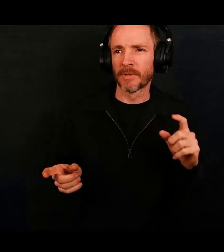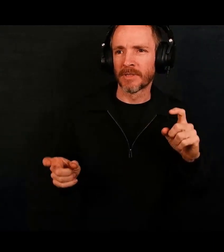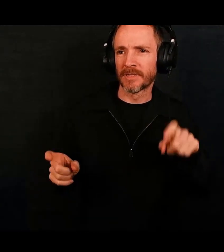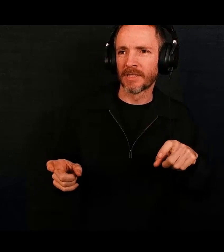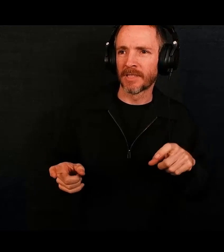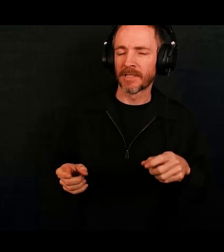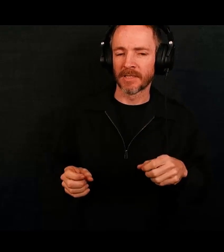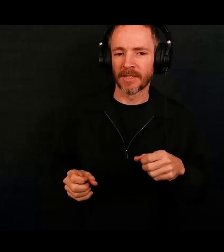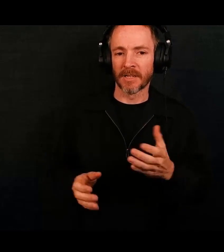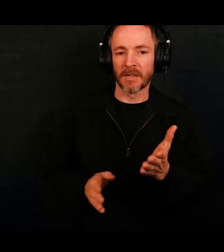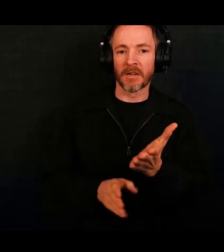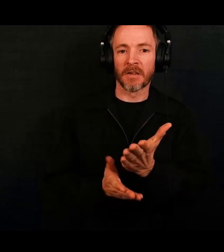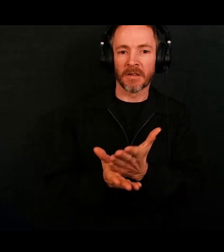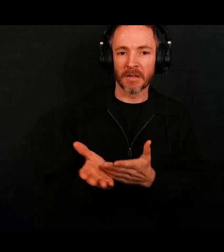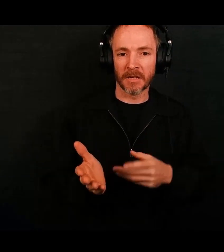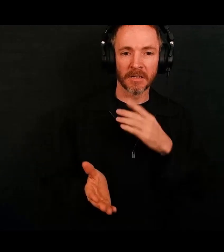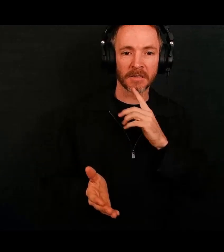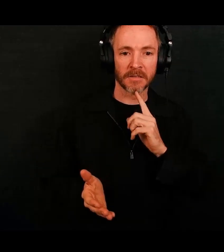So, since I don't have room